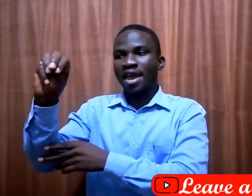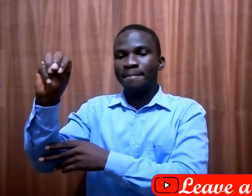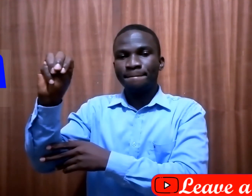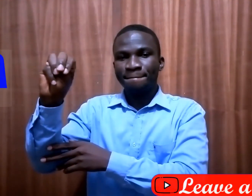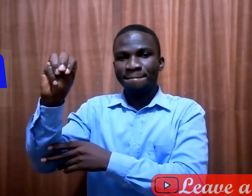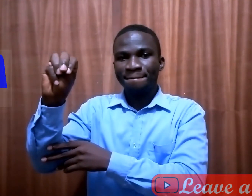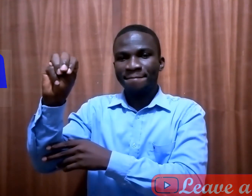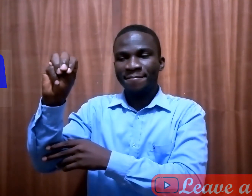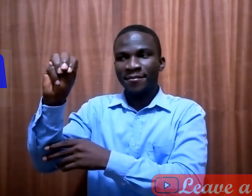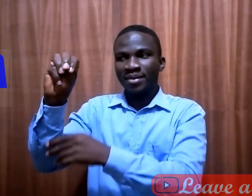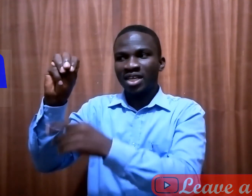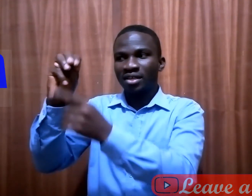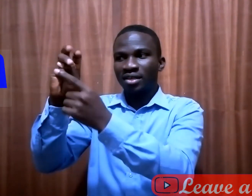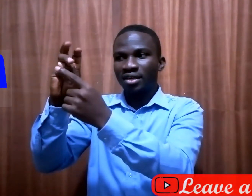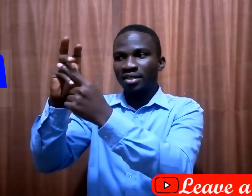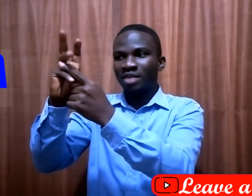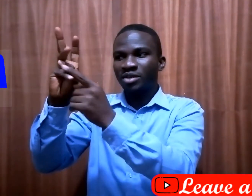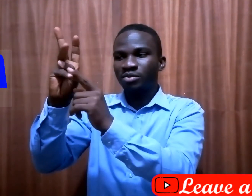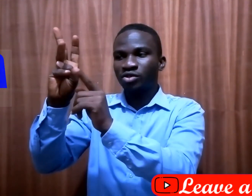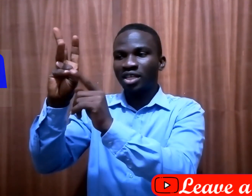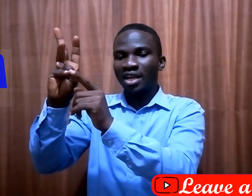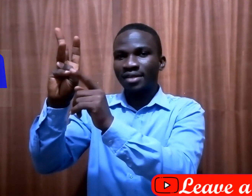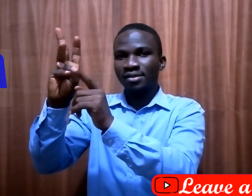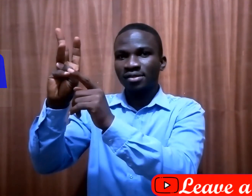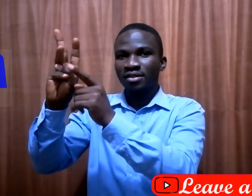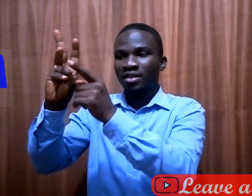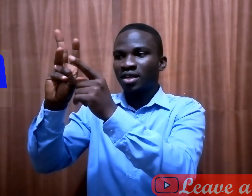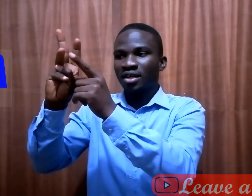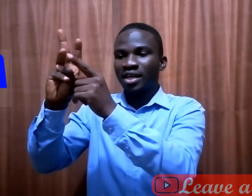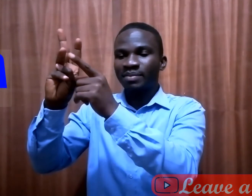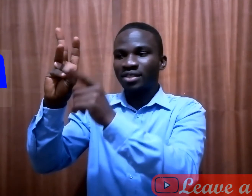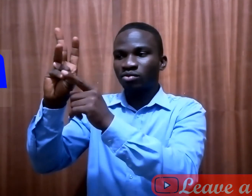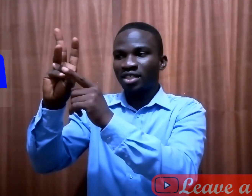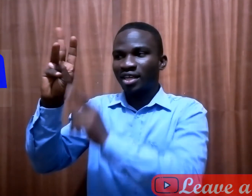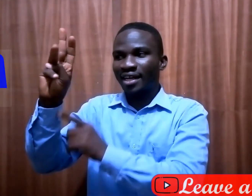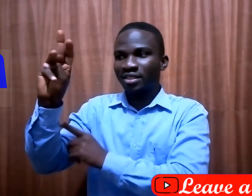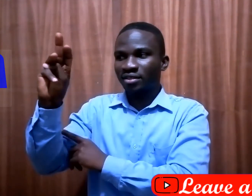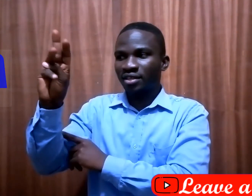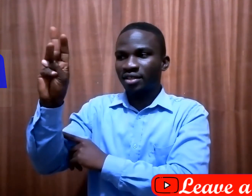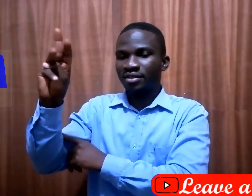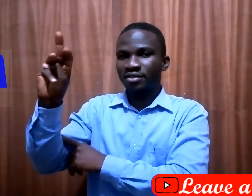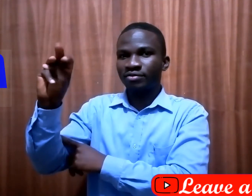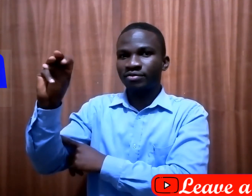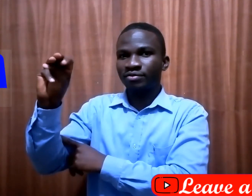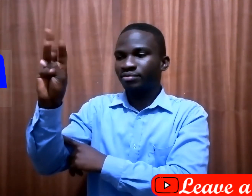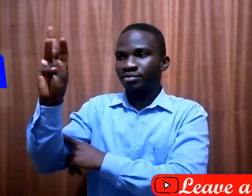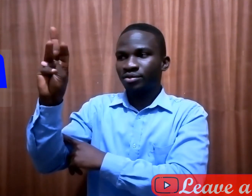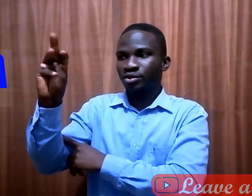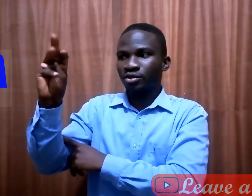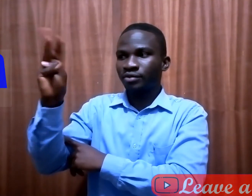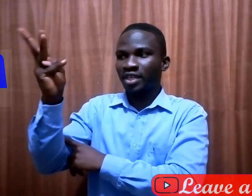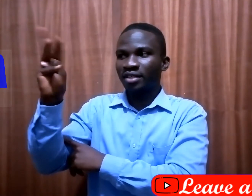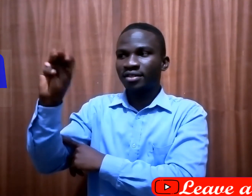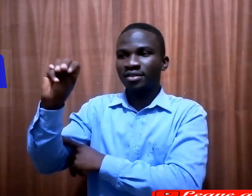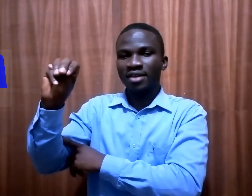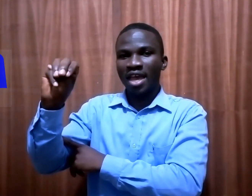M. The thumb is in between the last part one, the last two fingers. M.